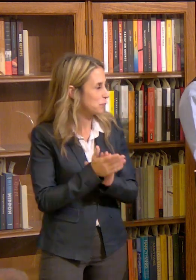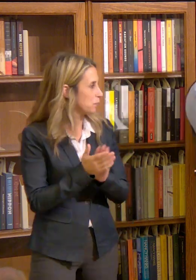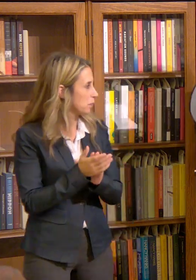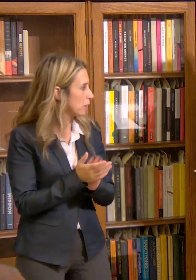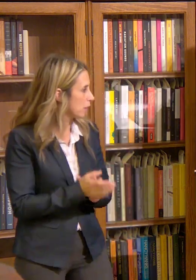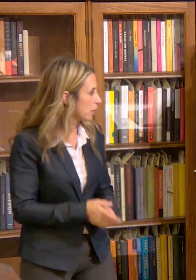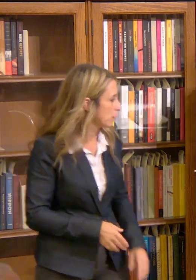time